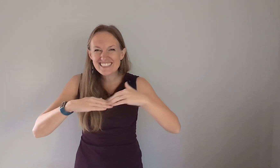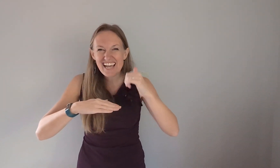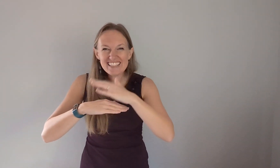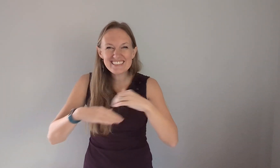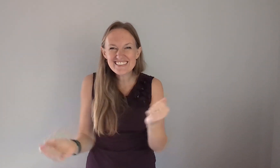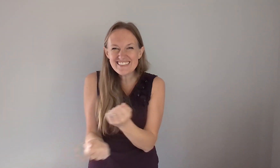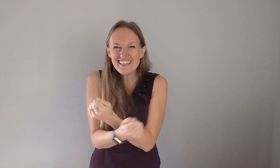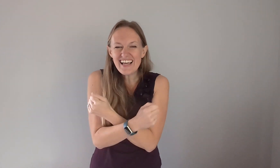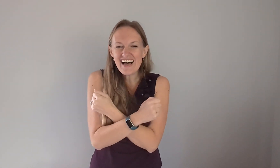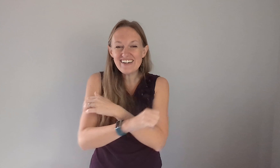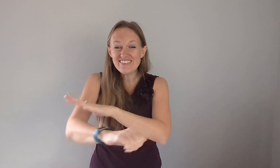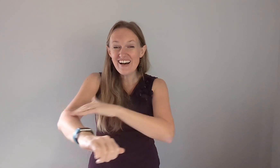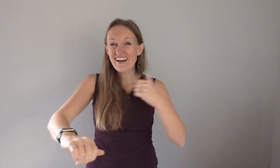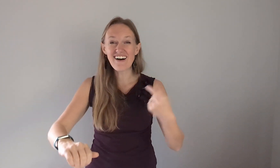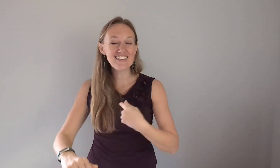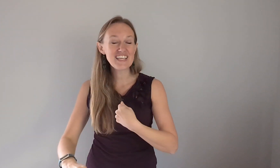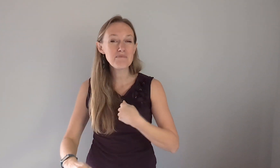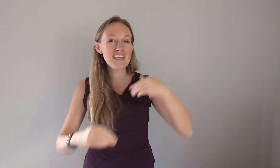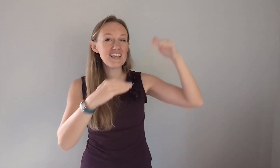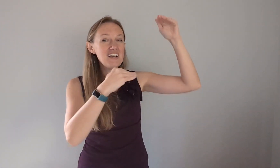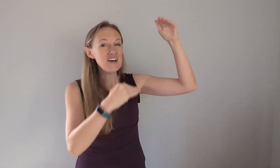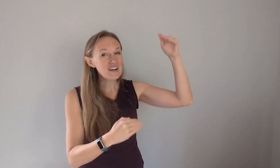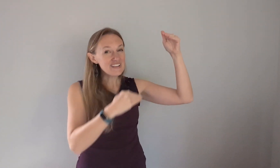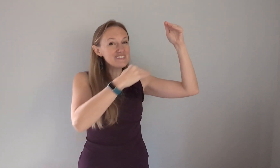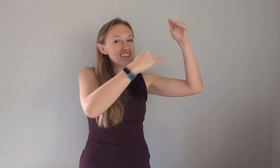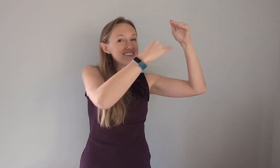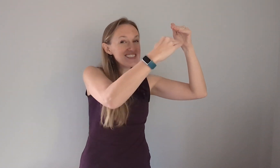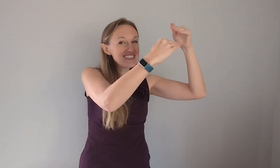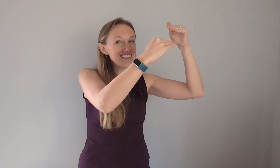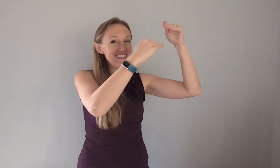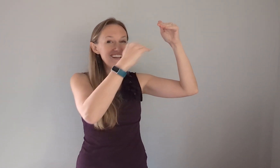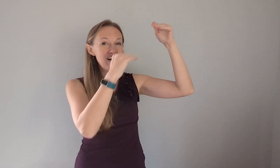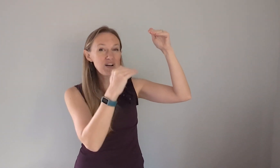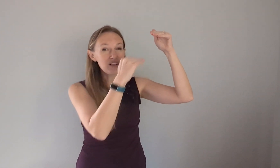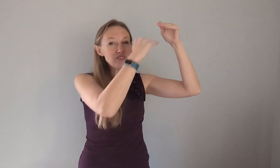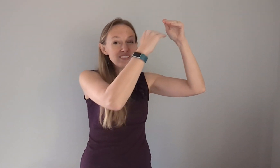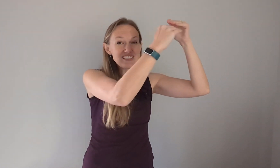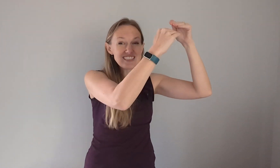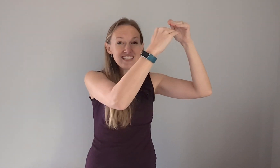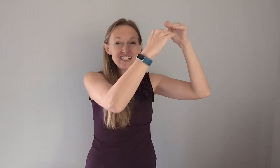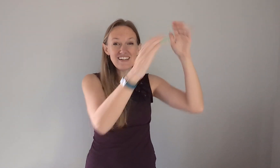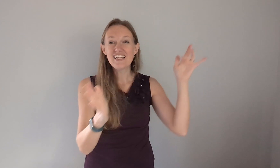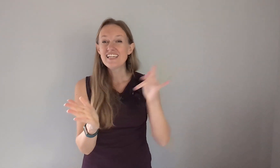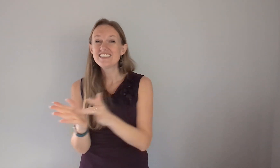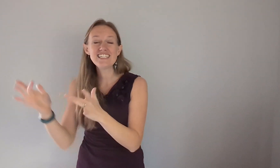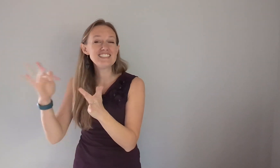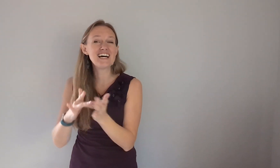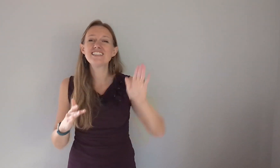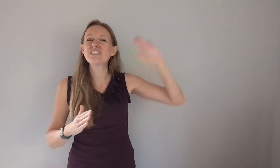gentle love calling me closer still, closer still. Jesus,